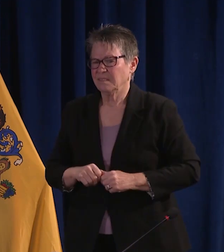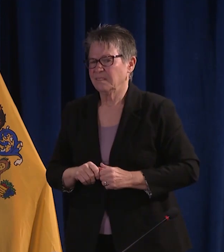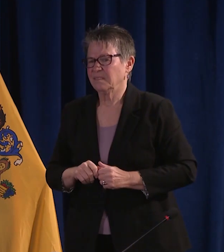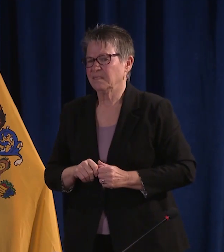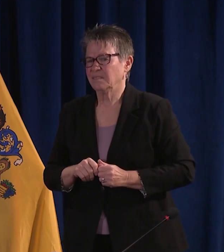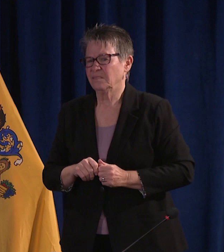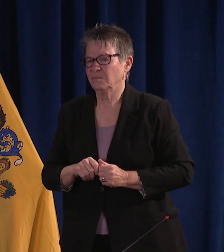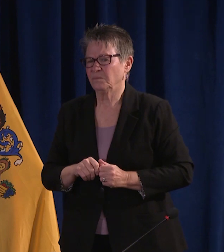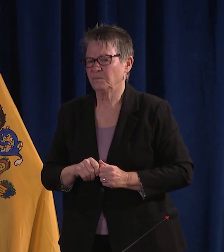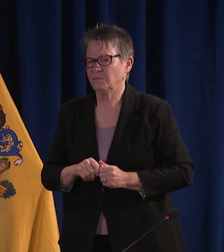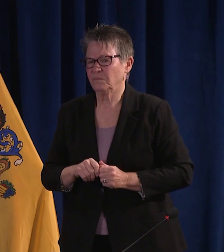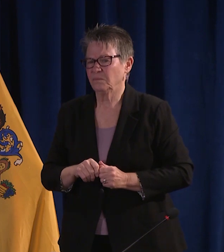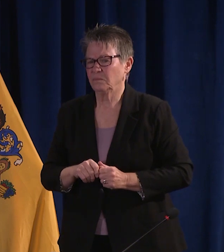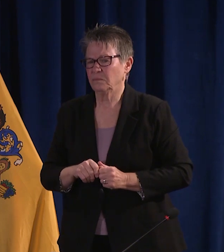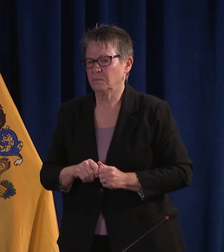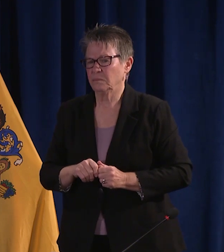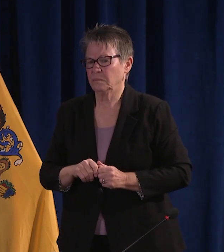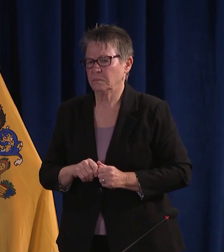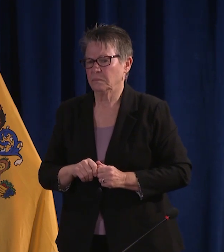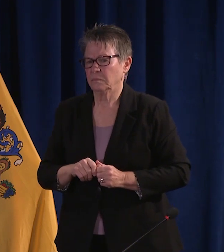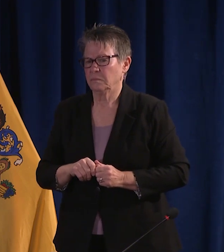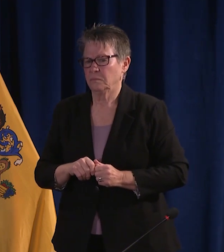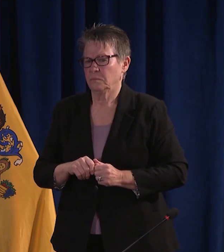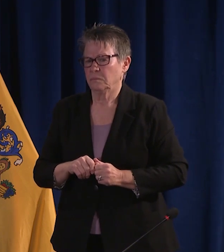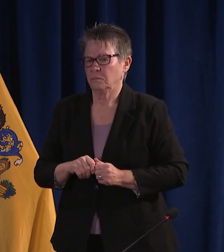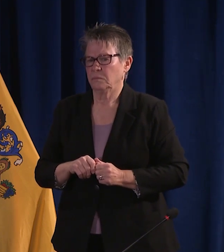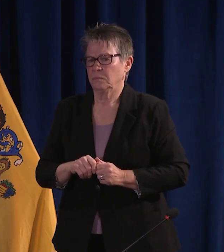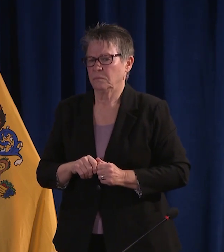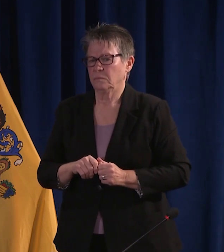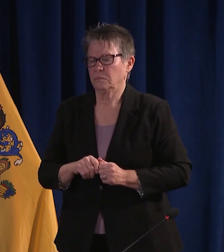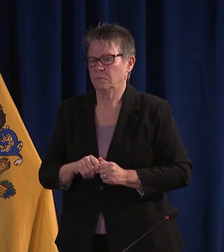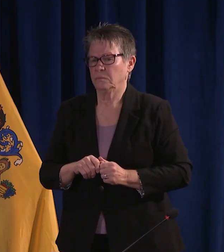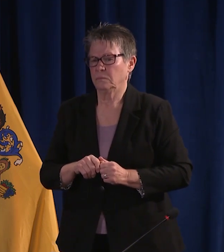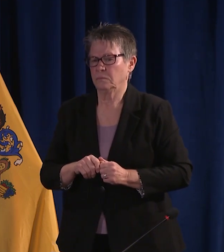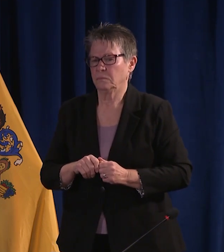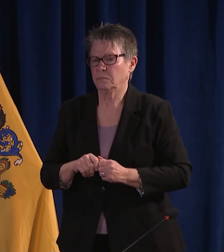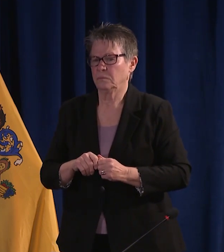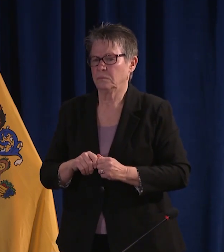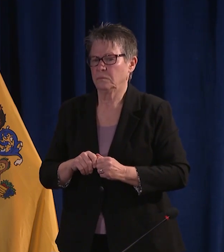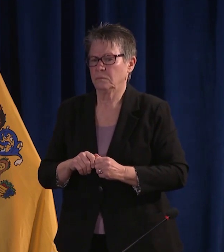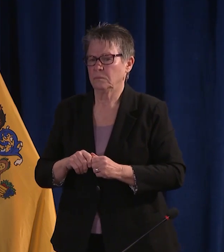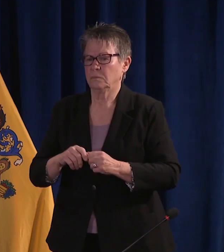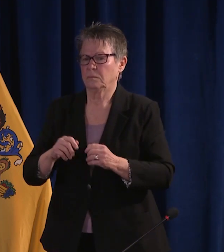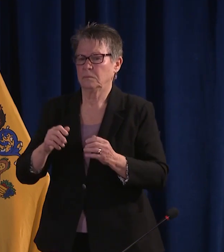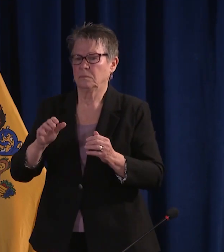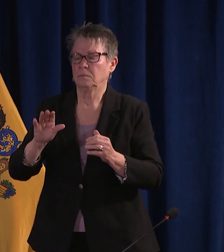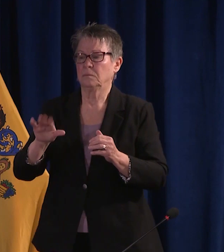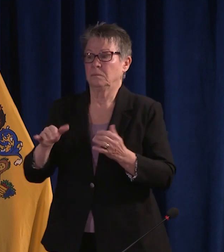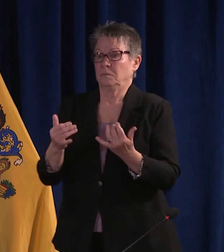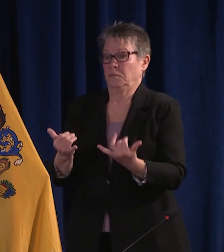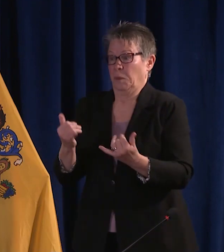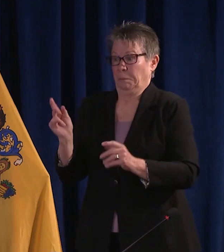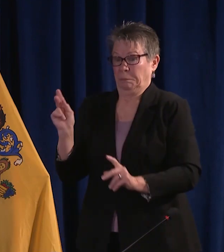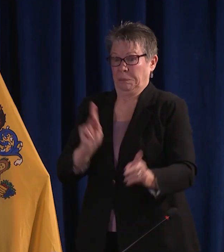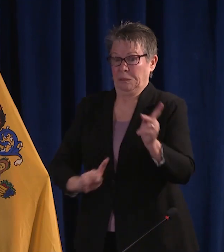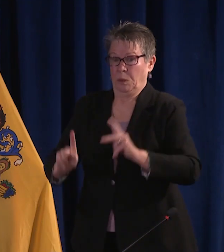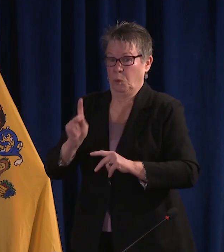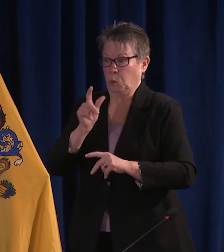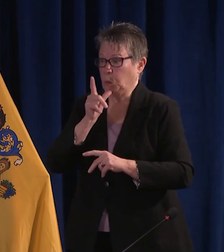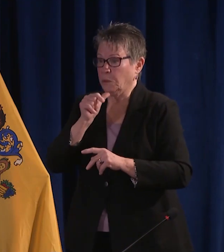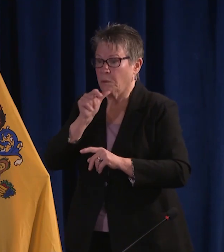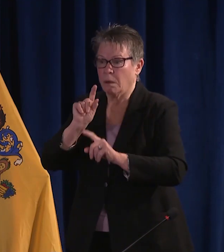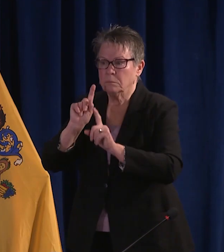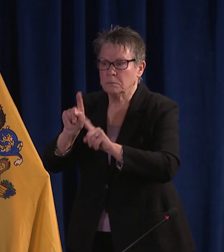are out of work as a result of this emergency, help is available. Workers whose place